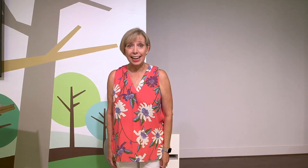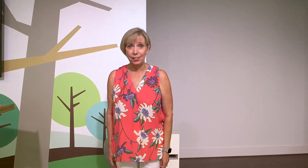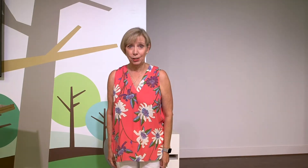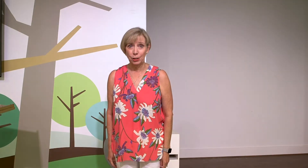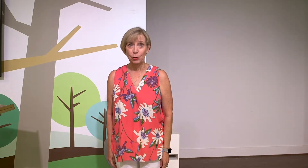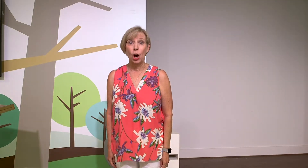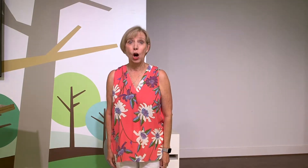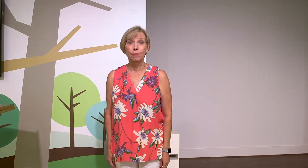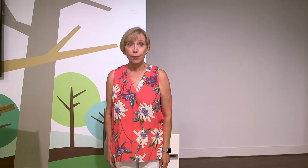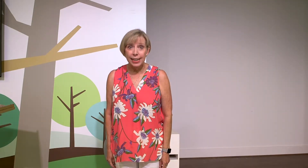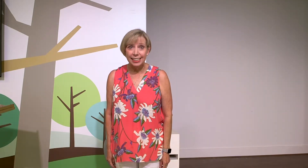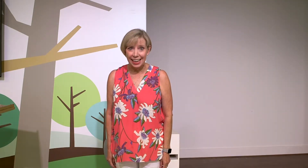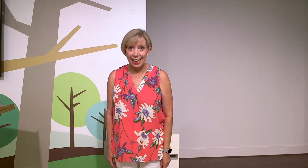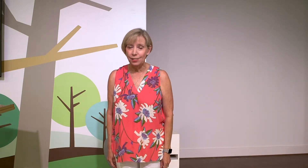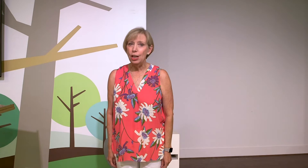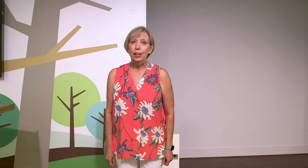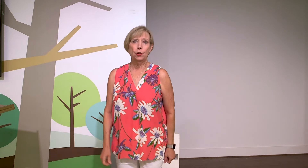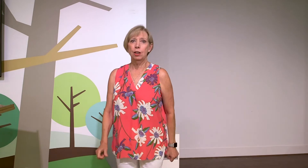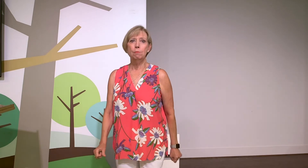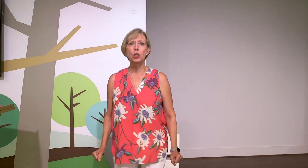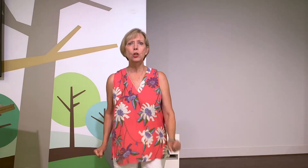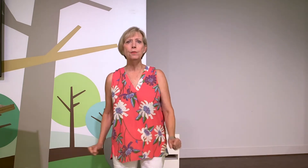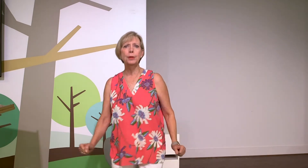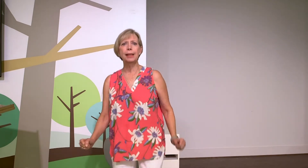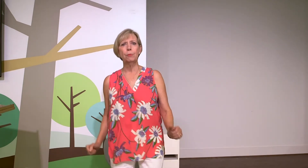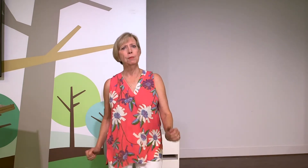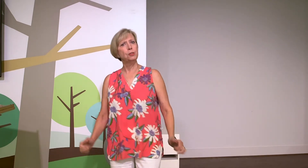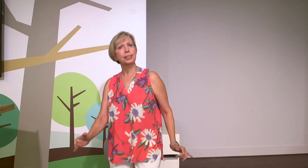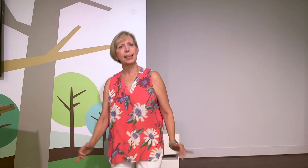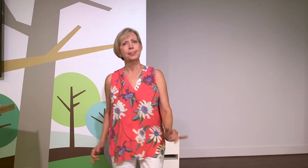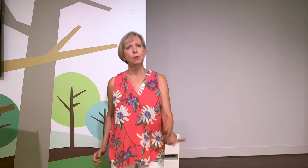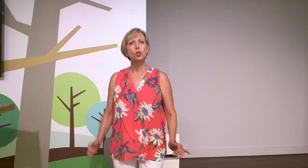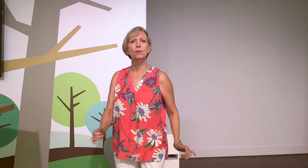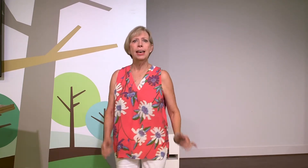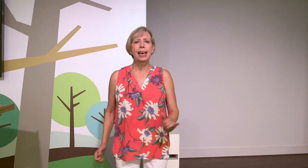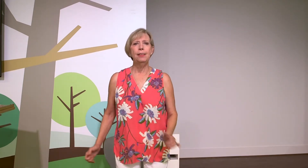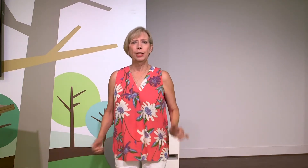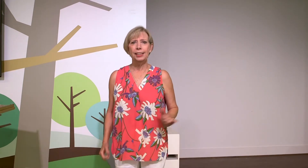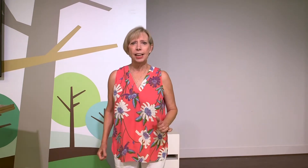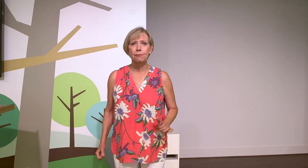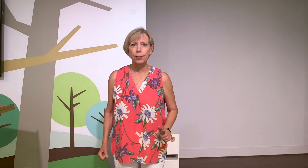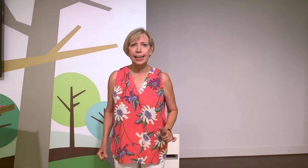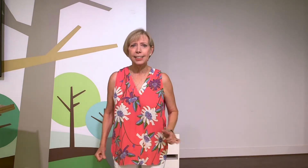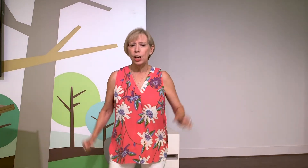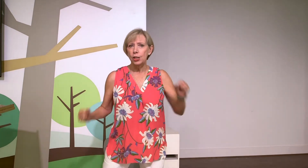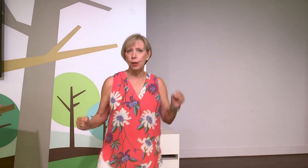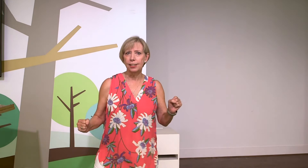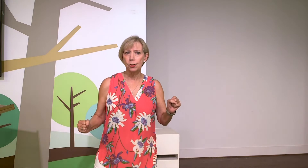Dance to do called freeze dance. You're going to move when the music says move, and then when I say freeze, you got to strike